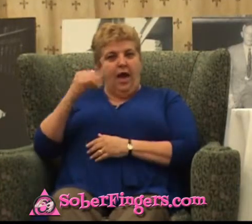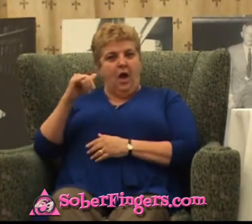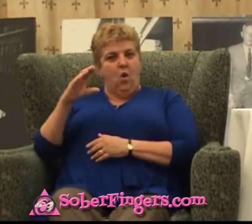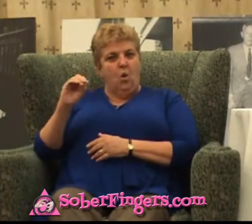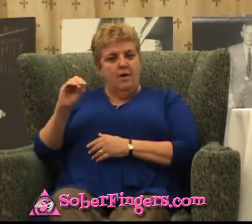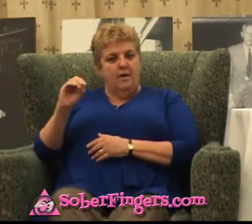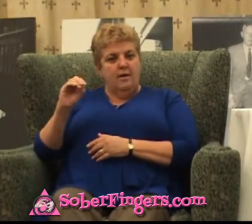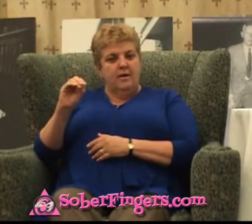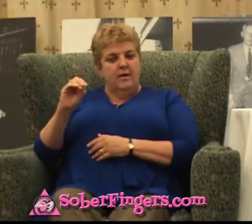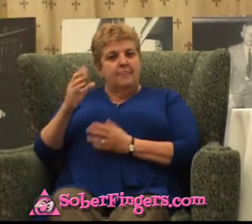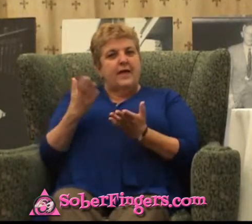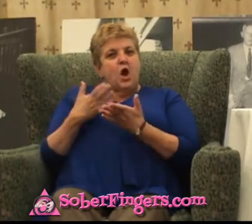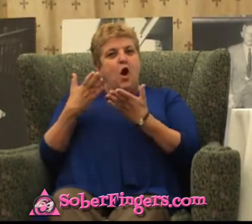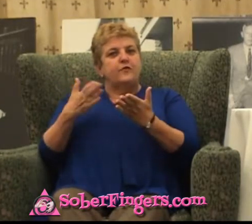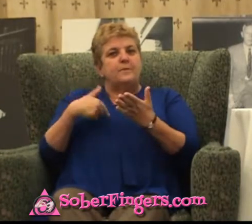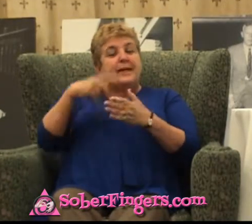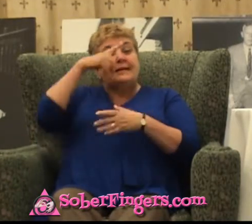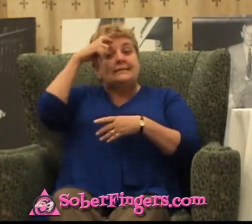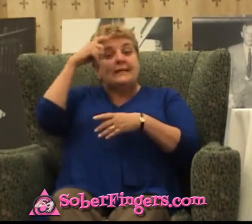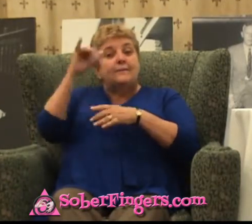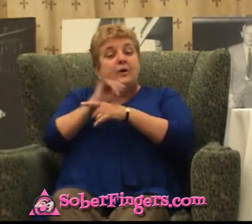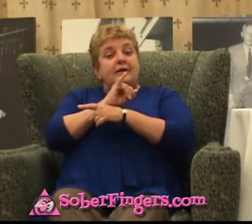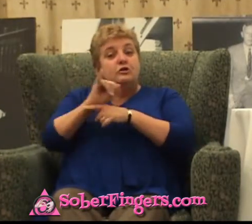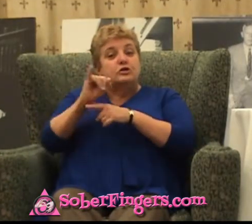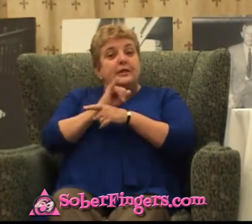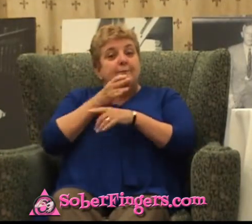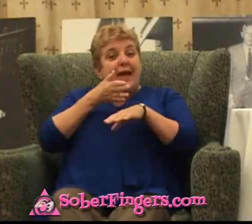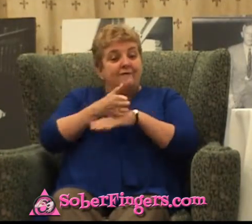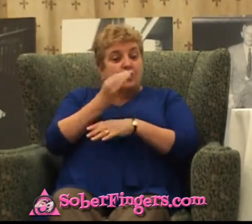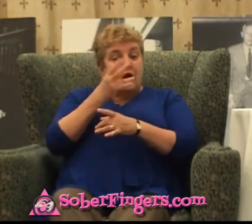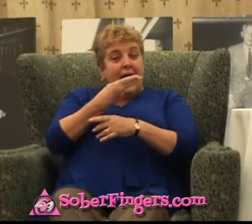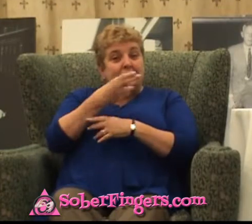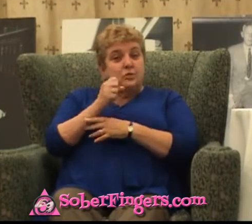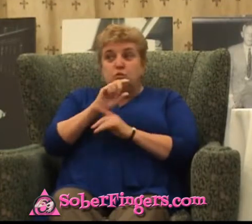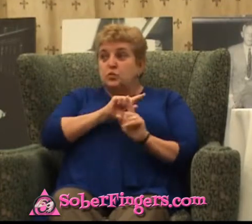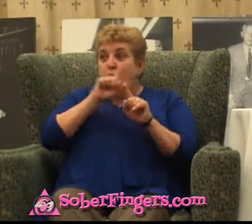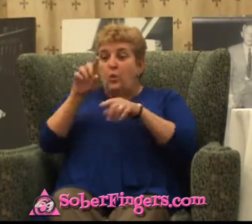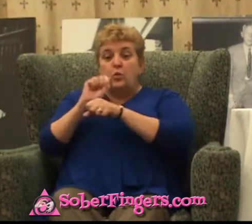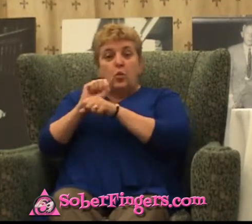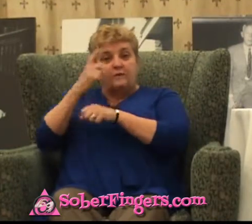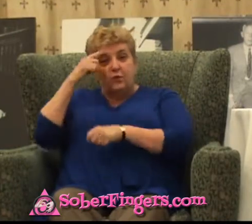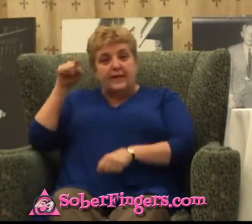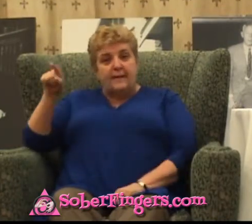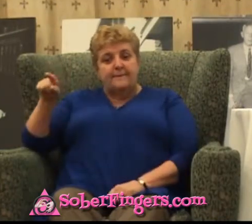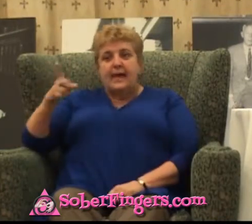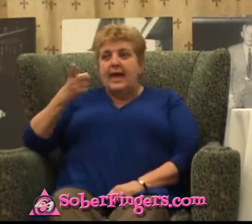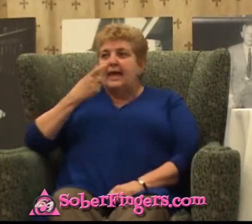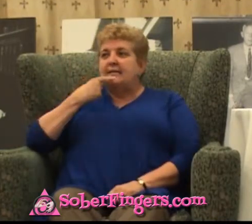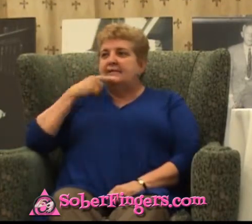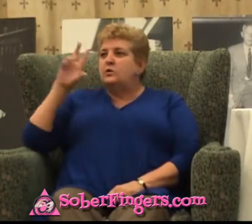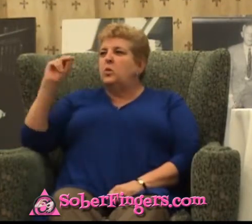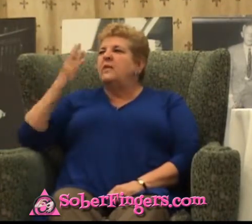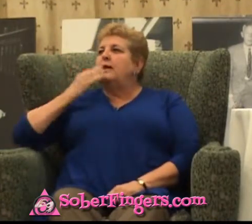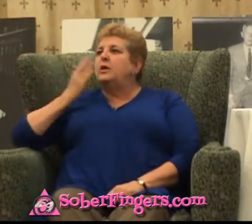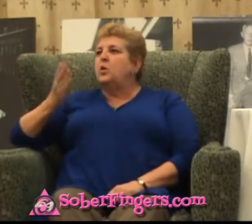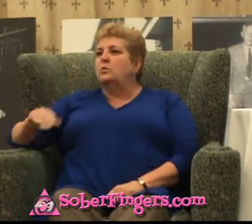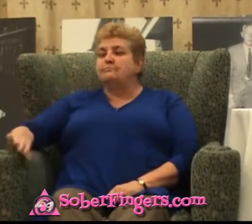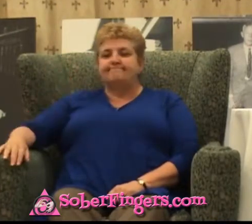summer internship when I got out of high school to come work for them, and I told them no thanks. Because see, the